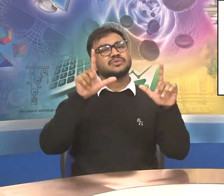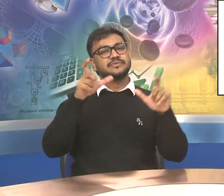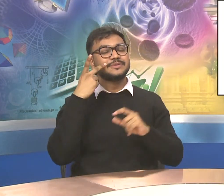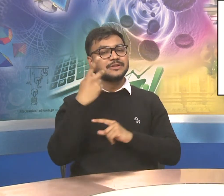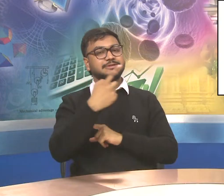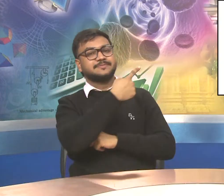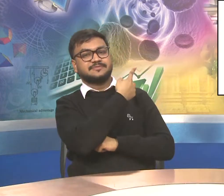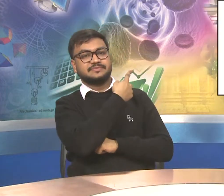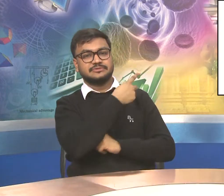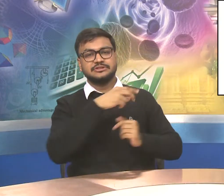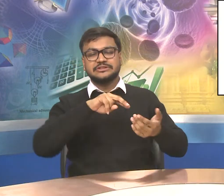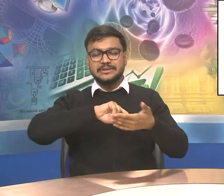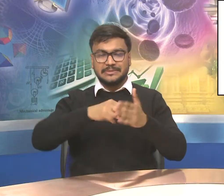Next is translation.